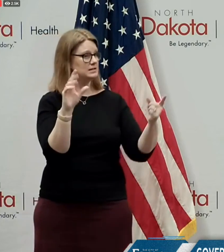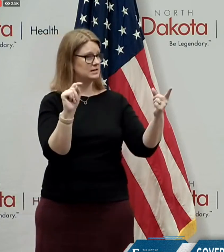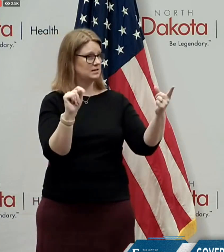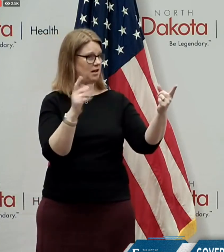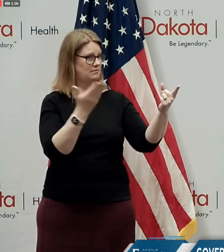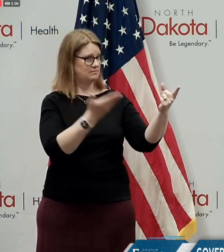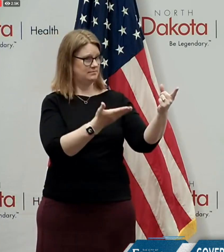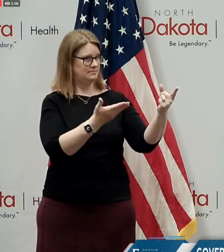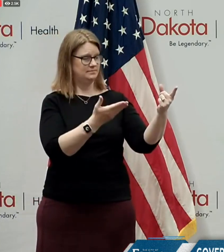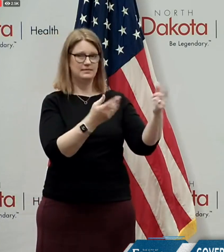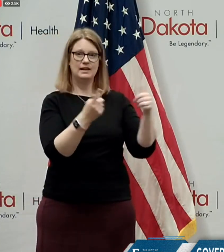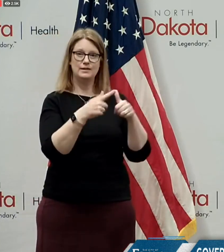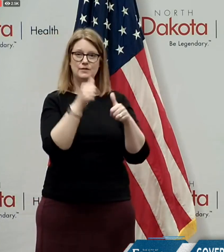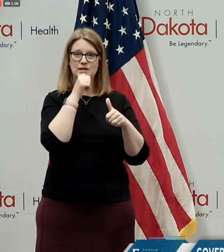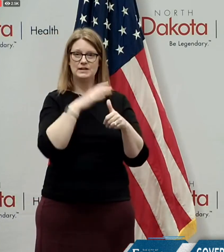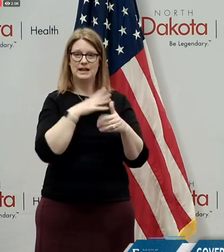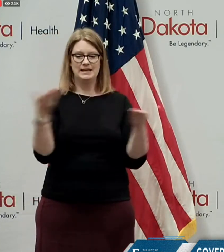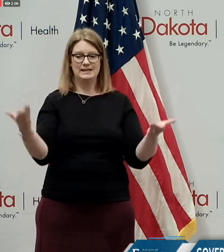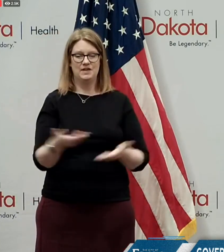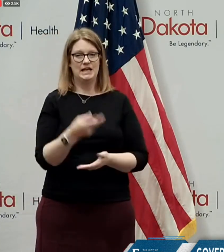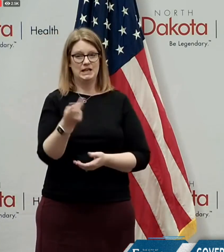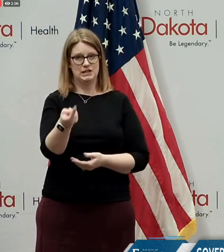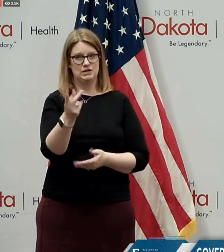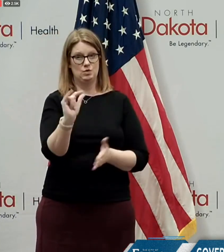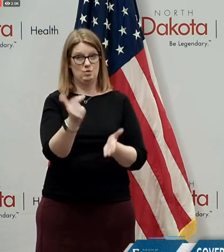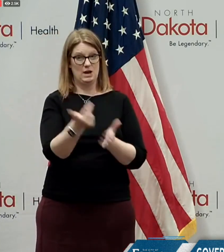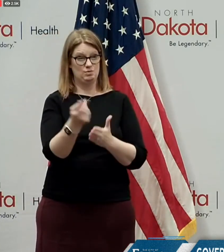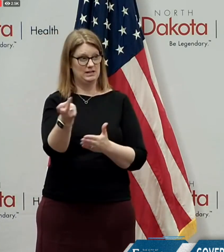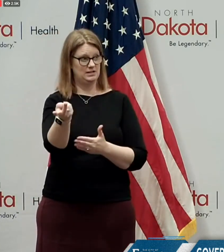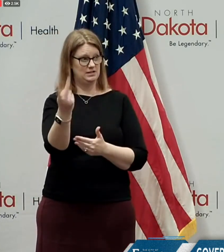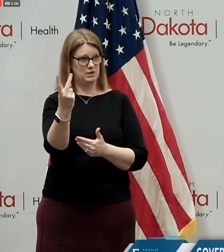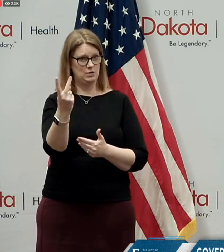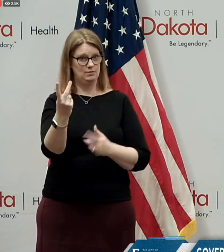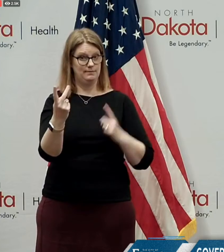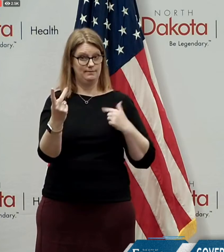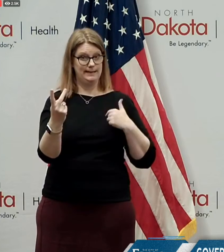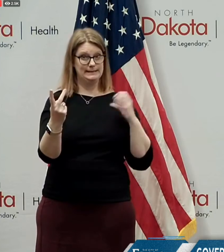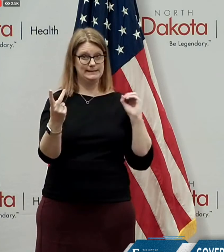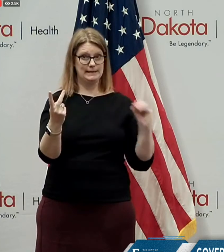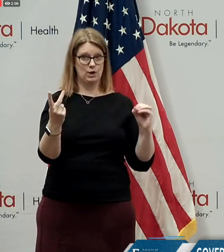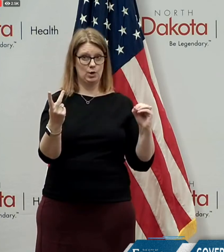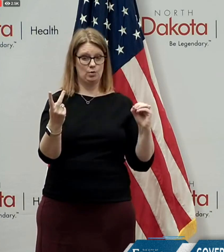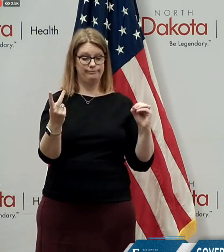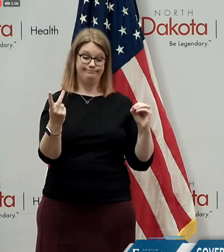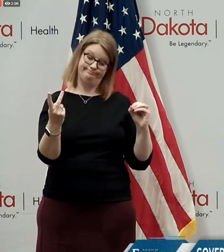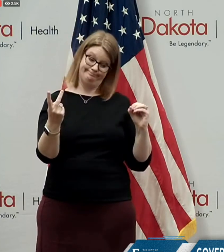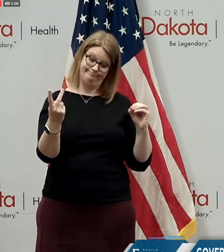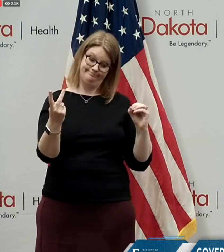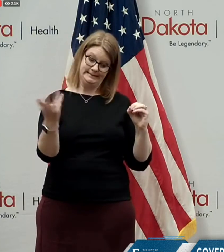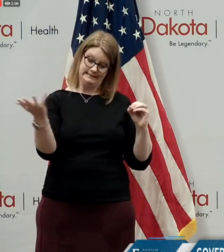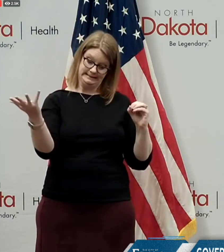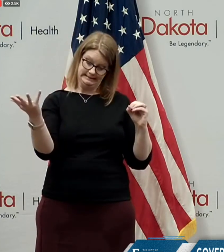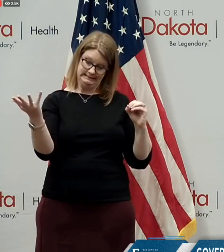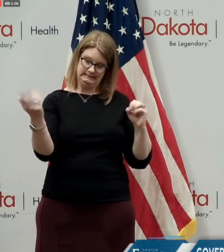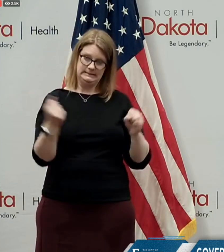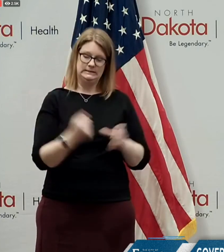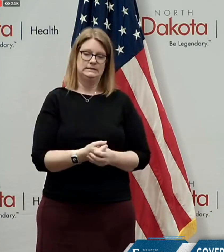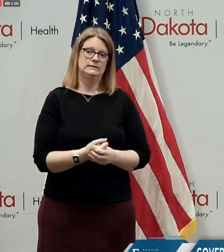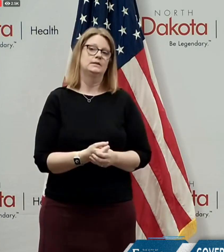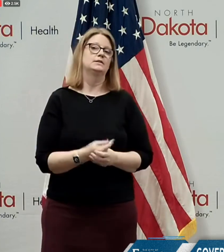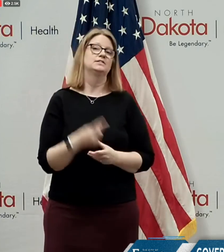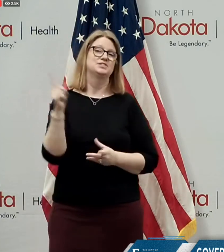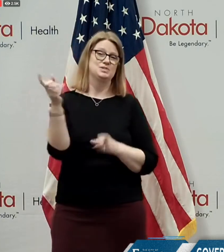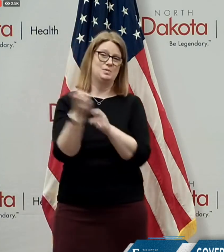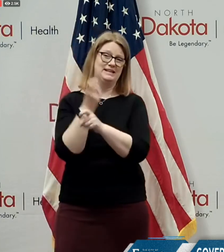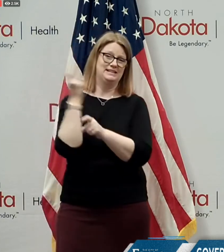the First Lady's been invited to two graduation announcement, and I'm 0, so she's leading 2-0 on that already. But and